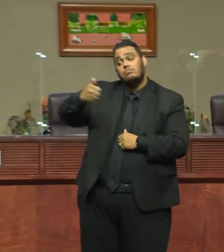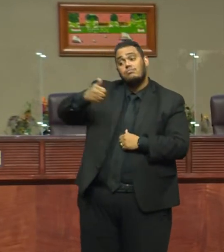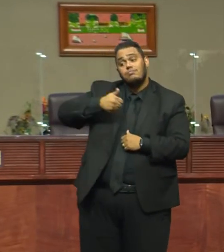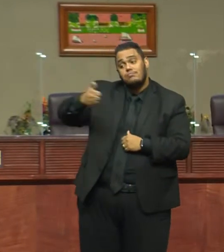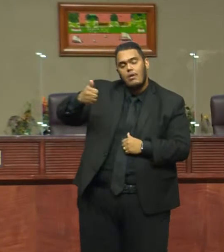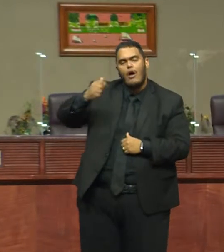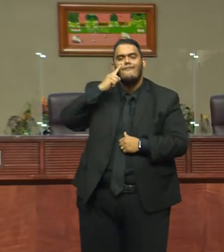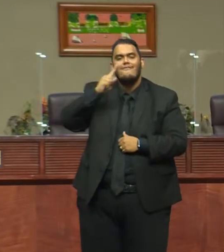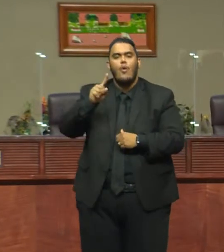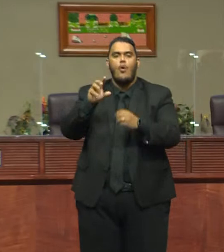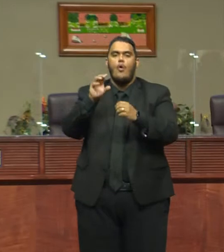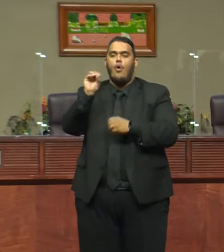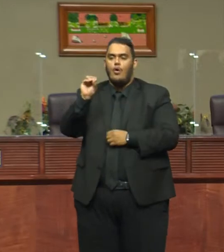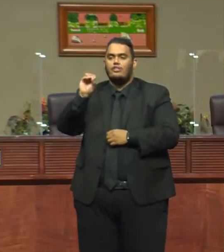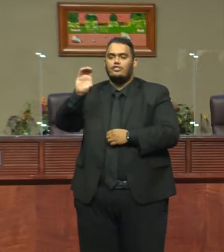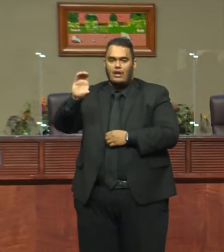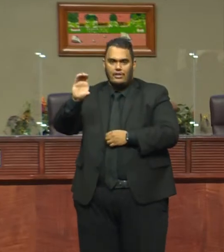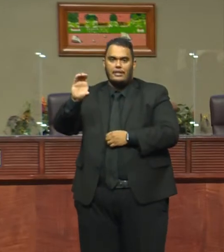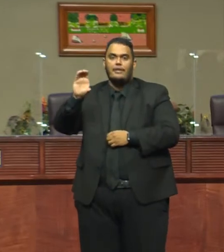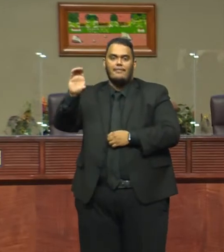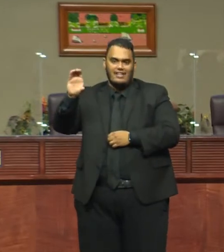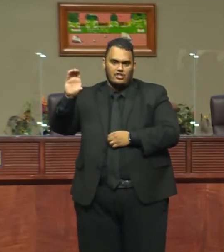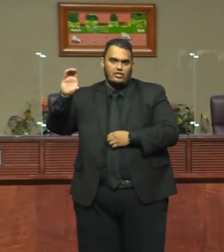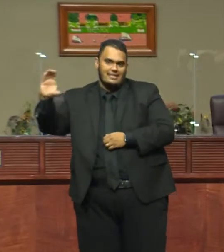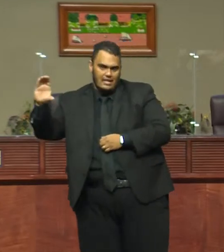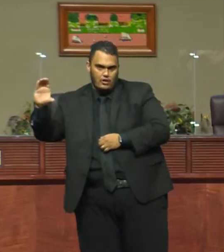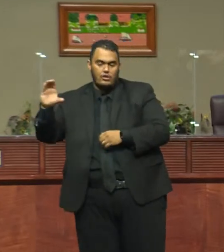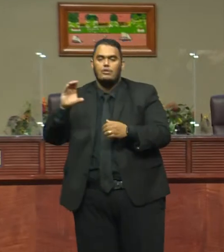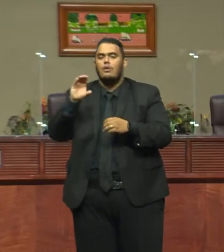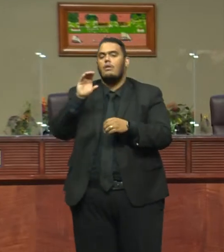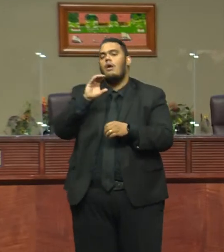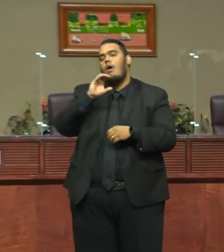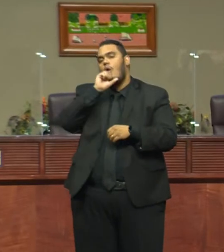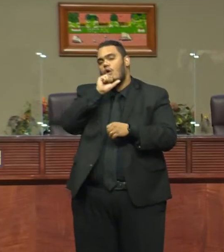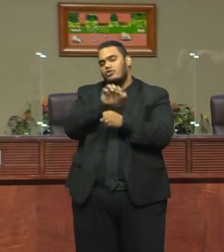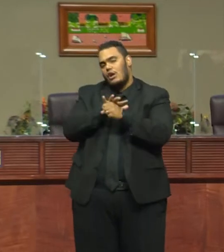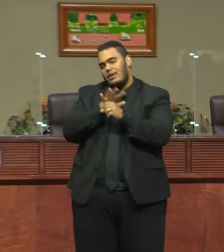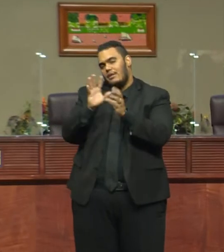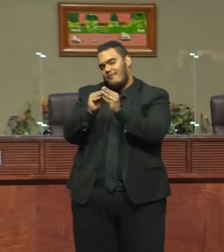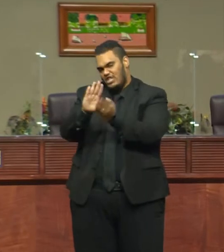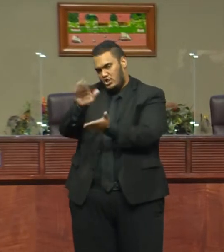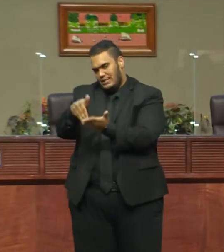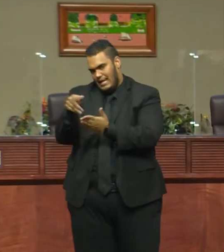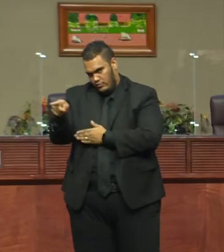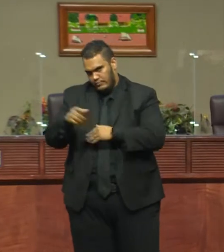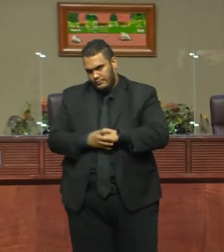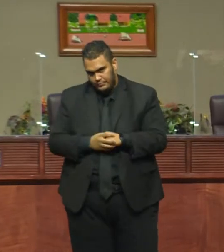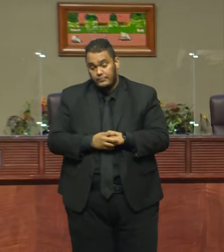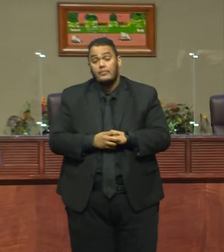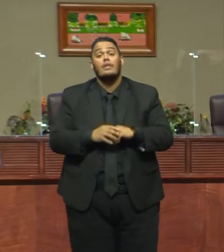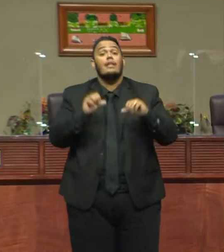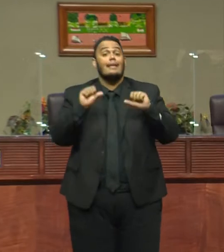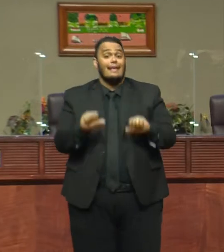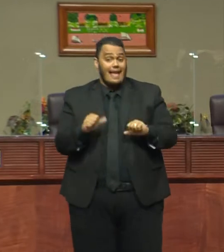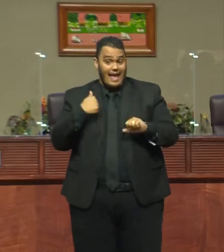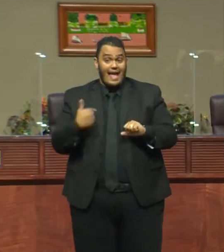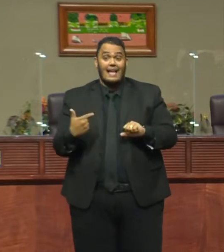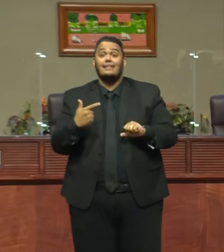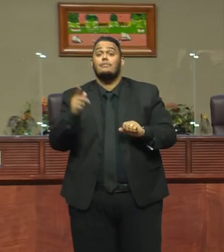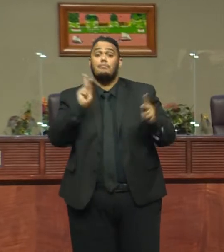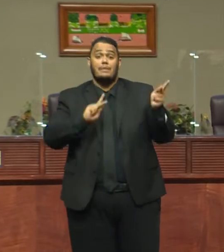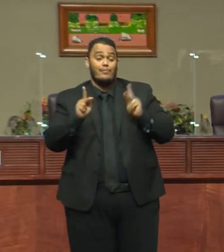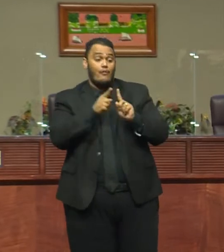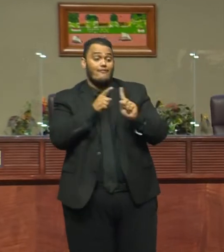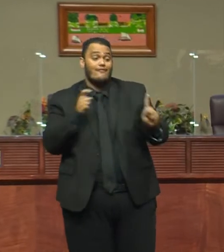only. This is for the convention center site only. Links can transport qualified seniors from Orange,